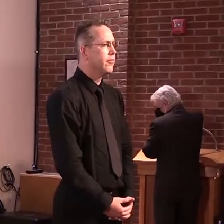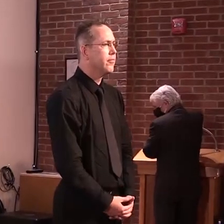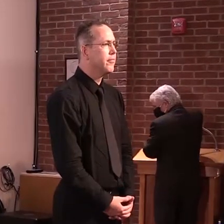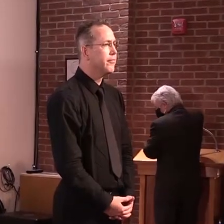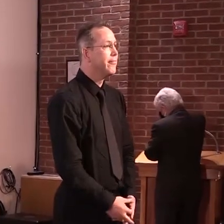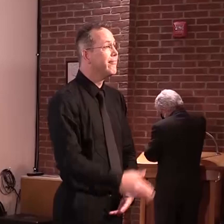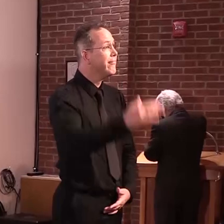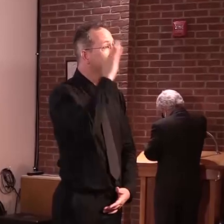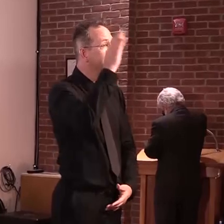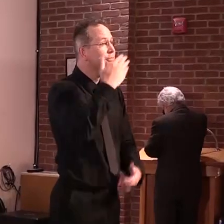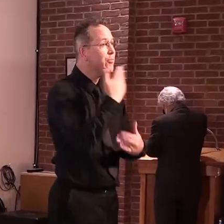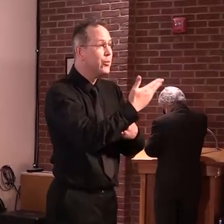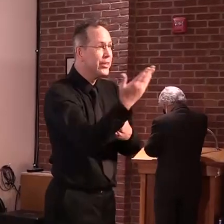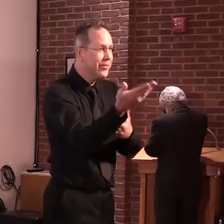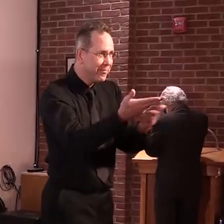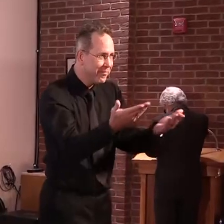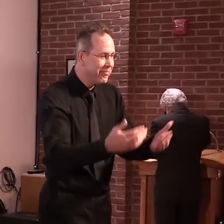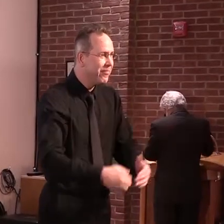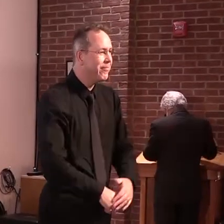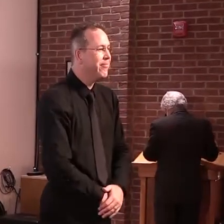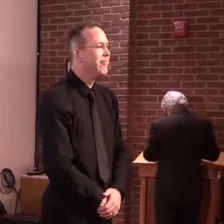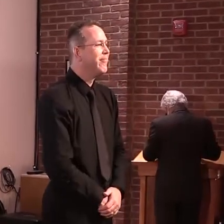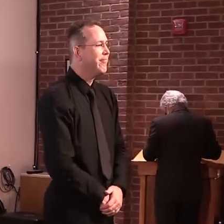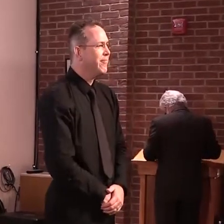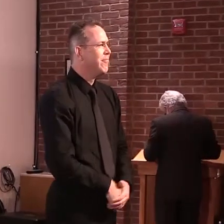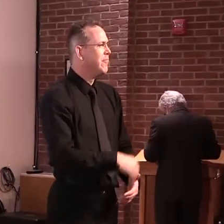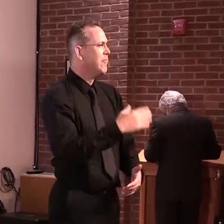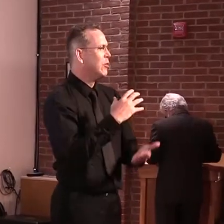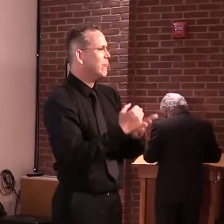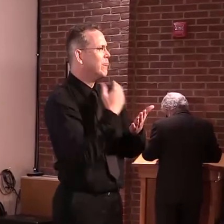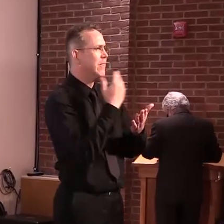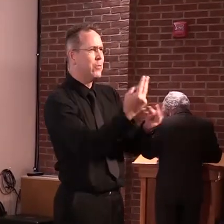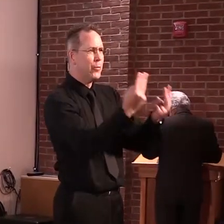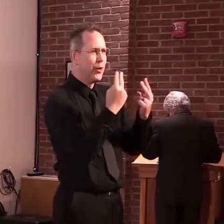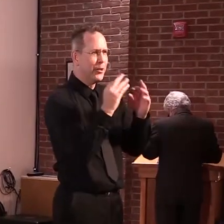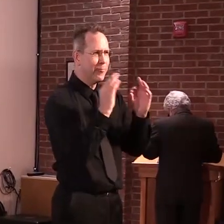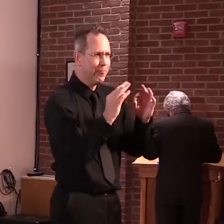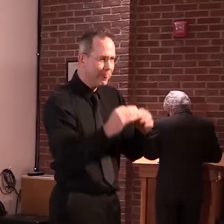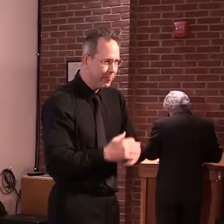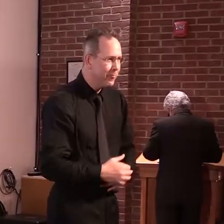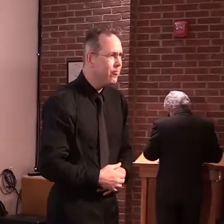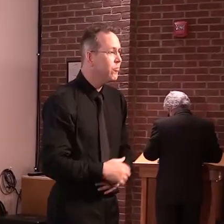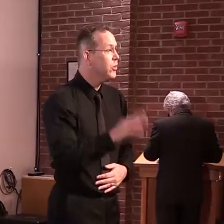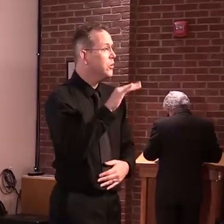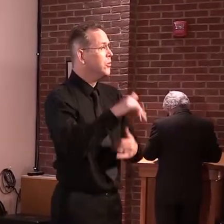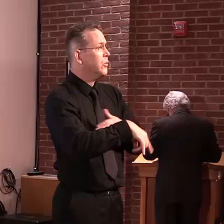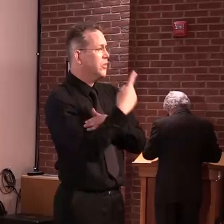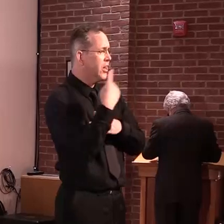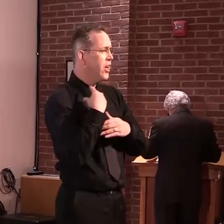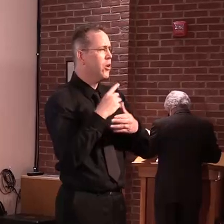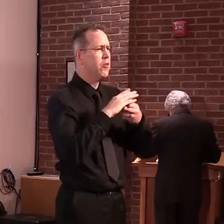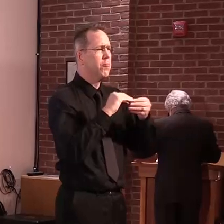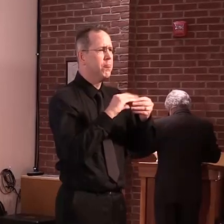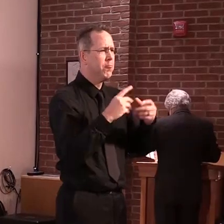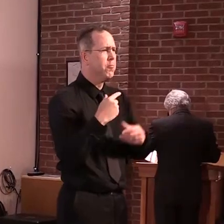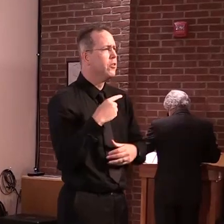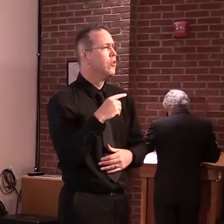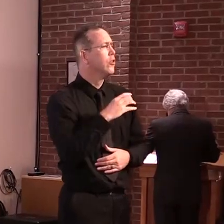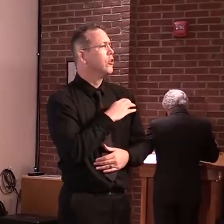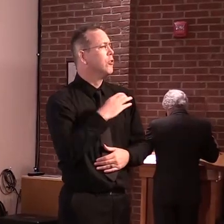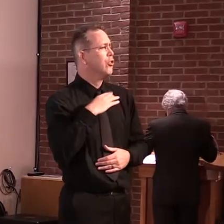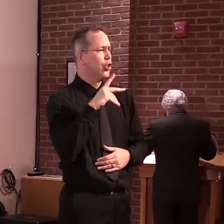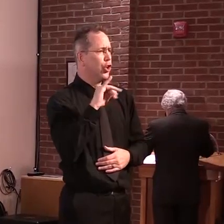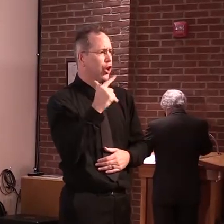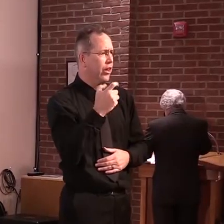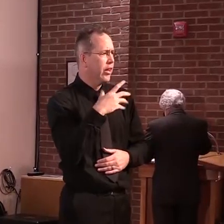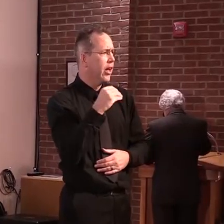Good morning, everyone. Thank you for tuning in. Today, Secretary Curley and Commissioner Goldstein will join me to introduce